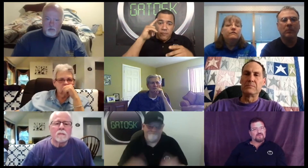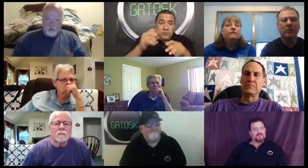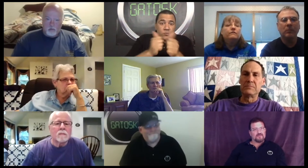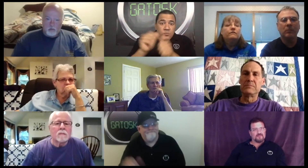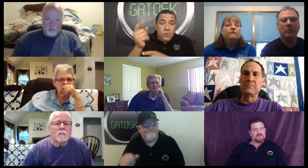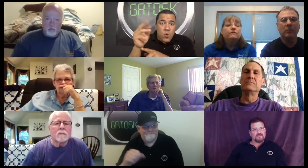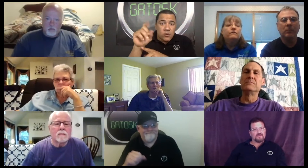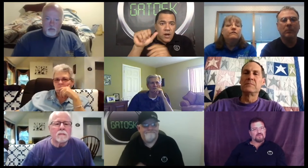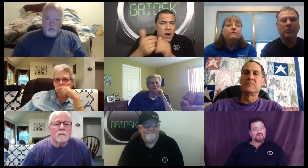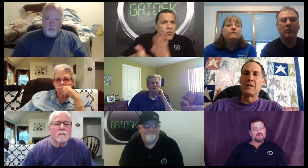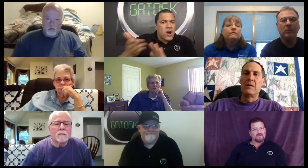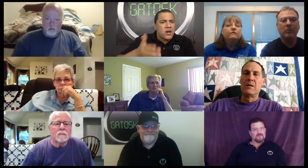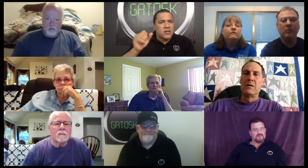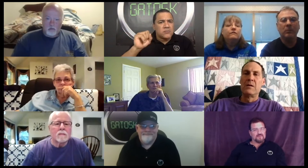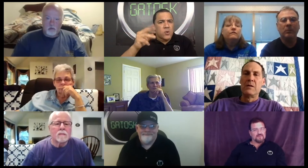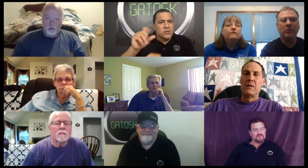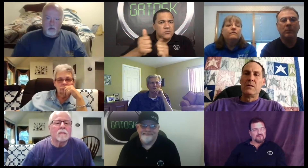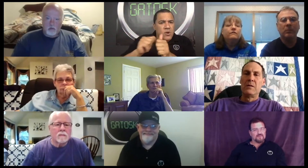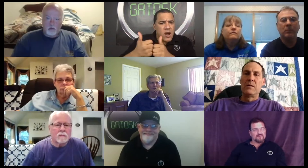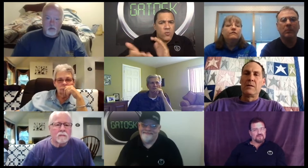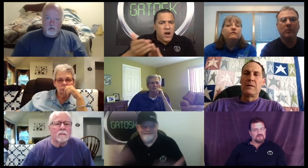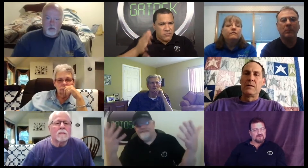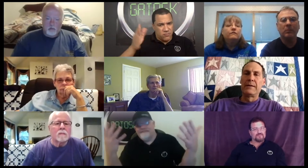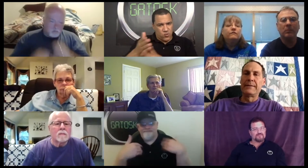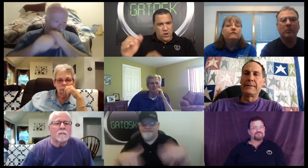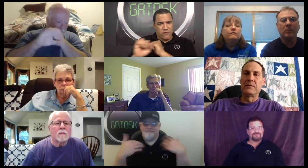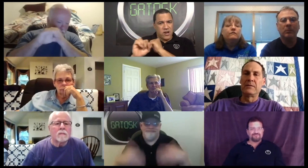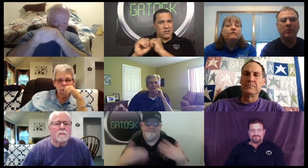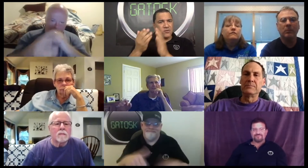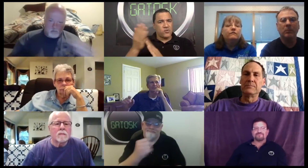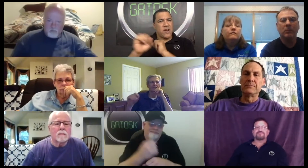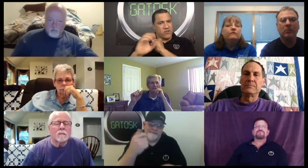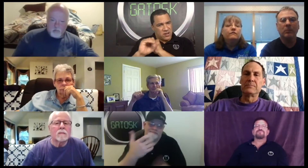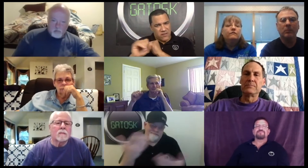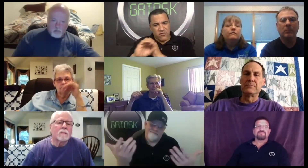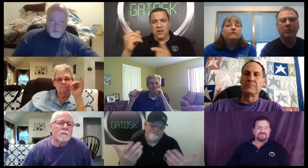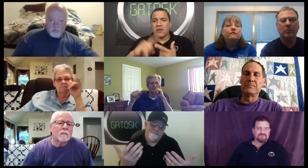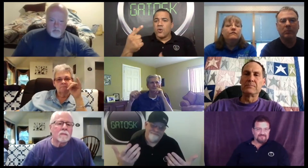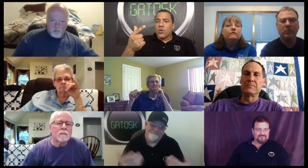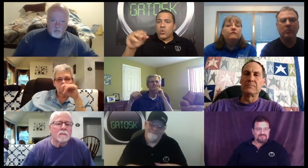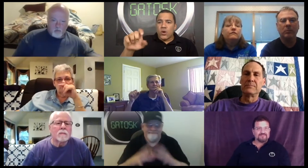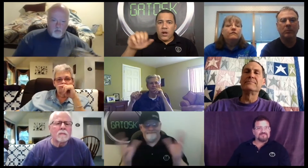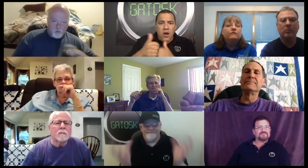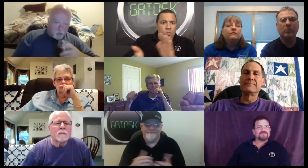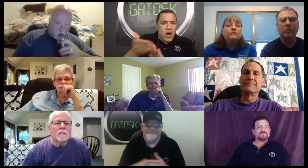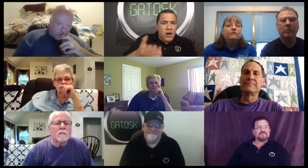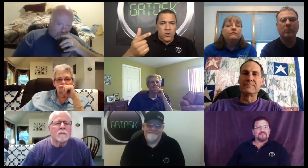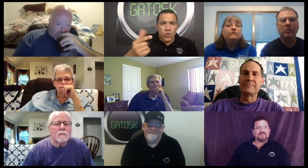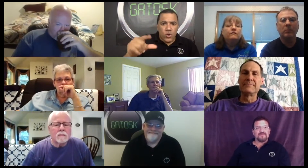money in advertising for competitive sports. Like, how does sports, operate? They have to advertise. How does